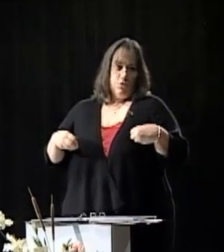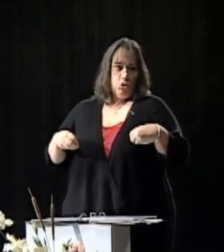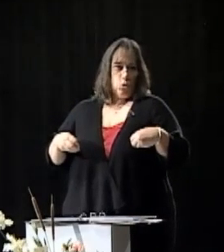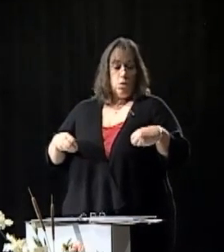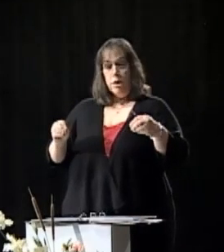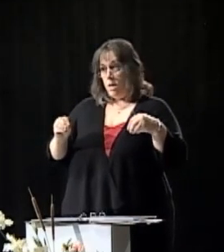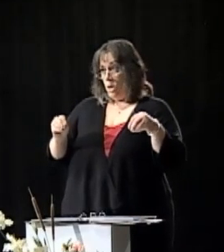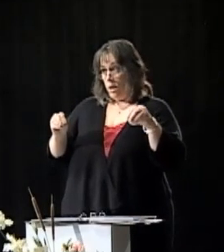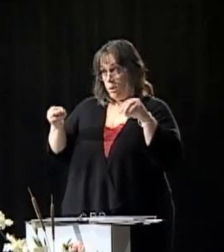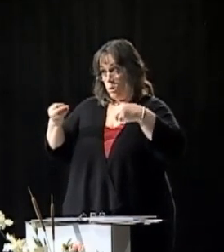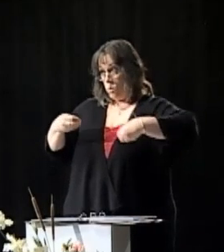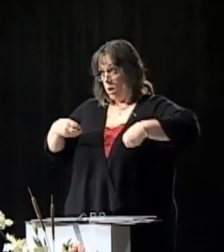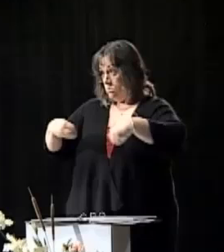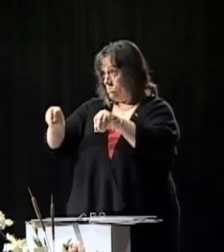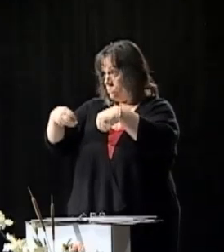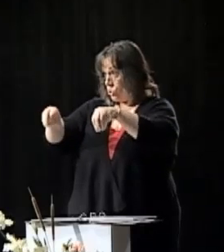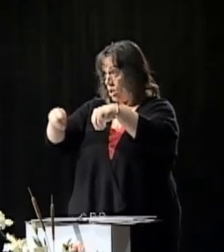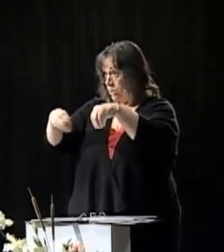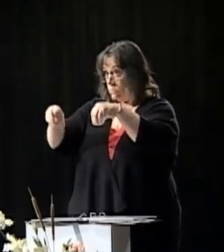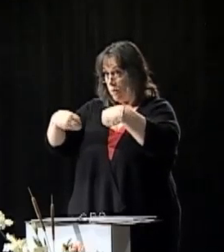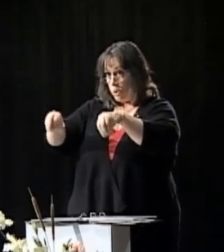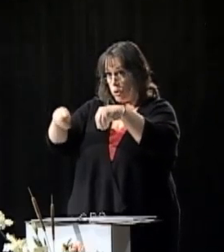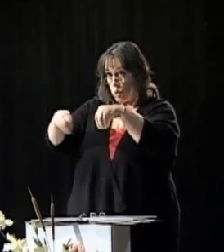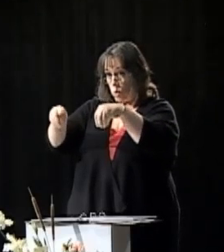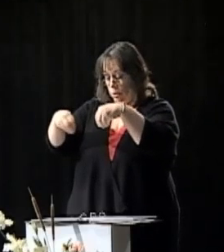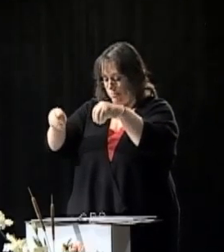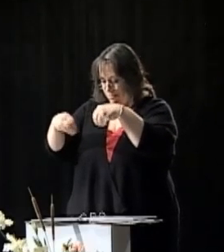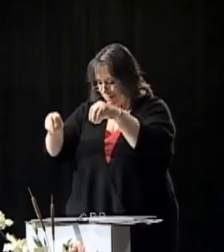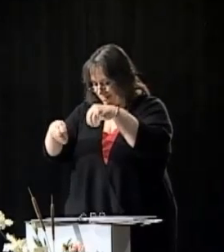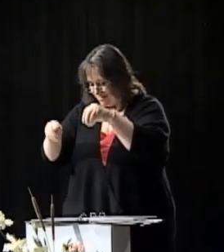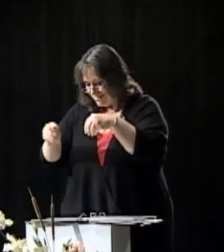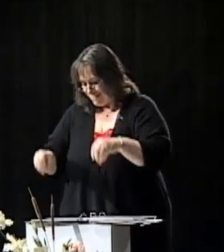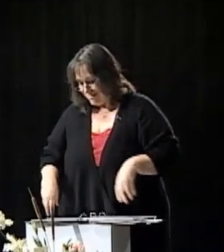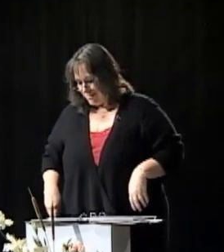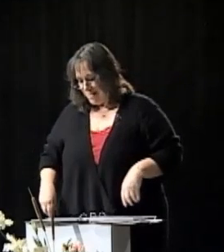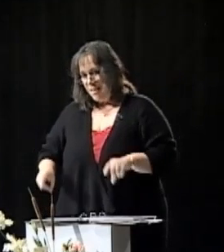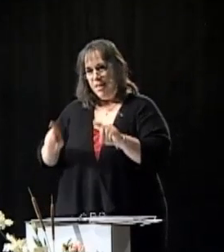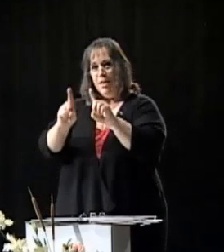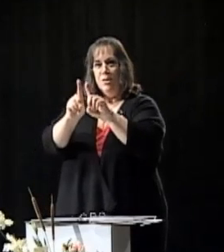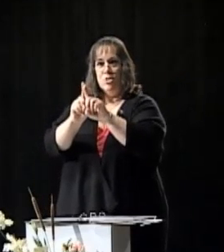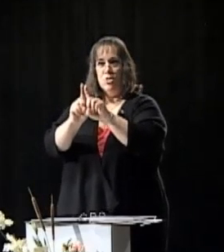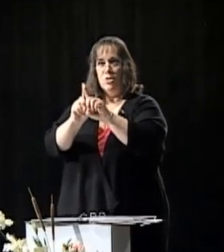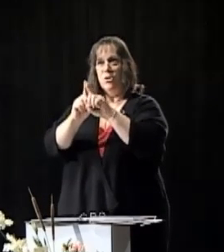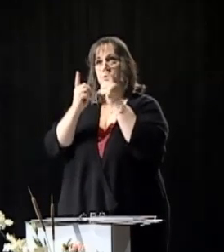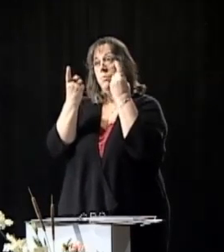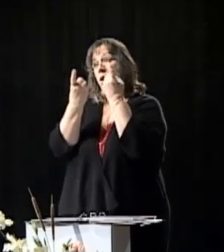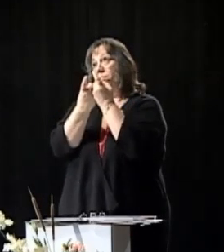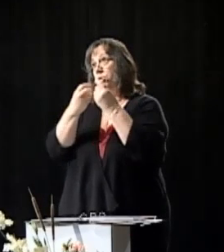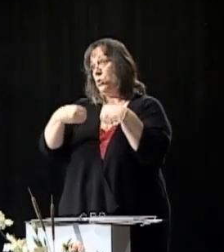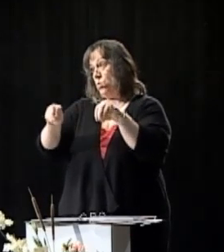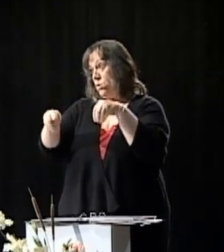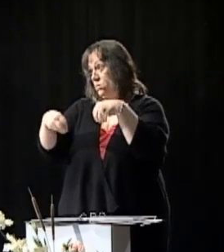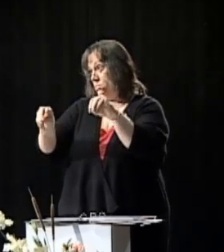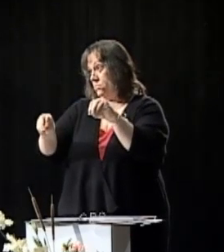Store, I did a lot of this weekend, shopping. I went to the store. So you can go to the department store.